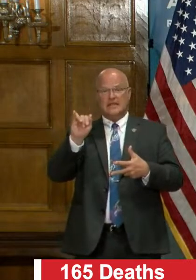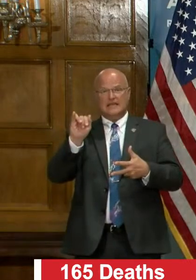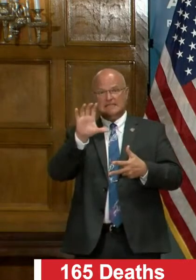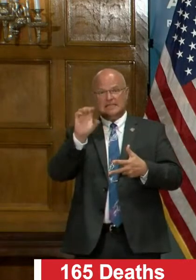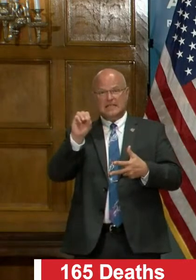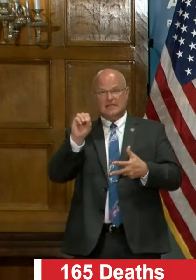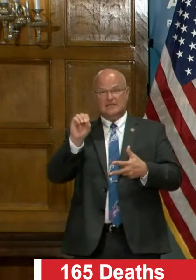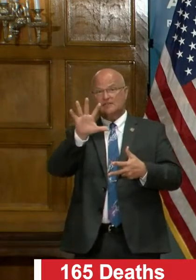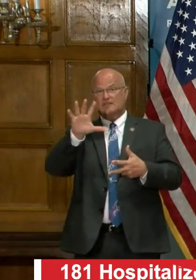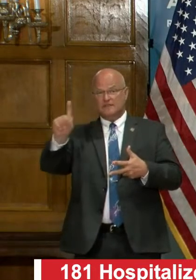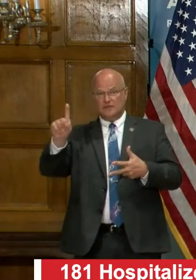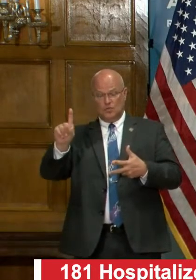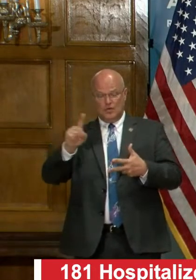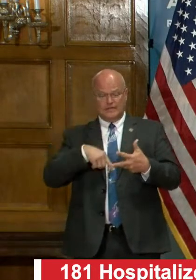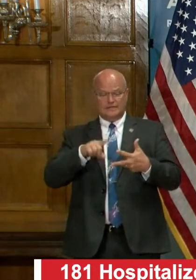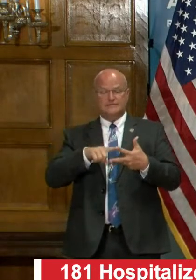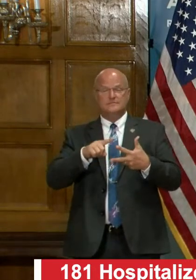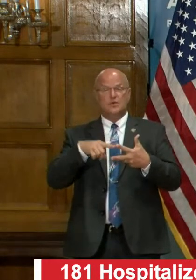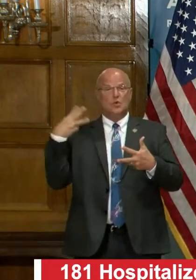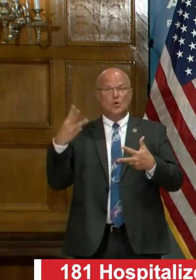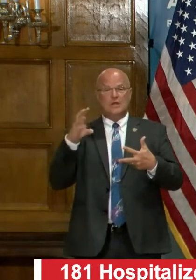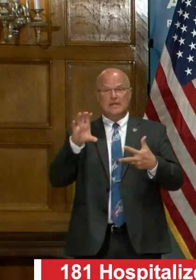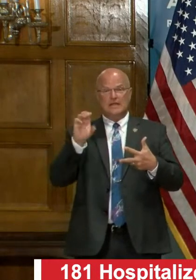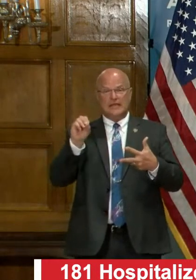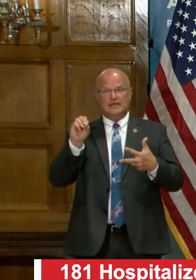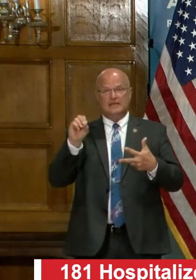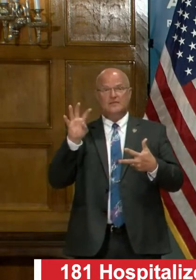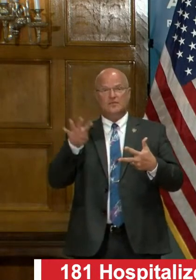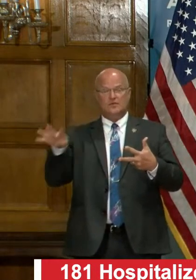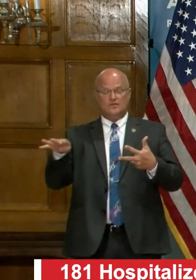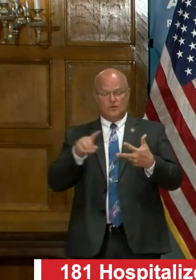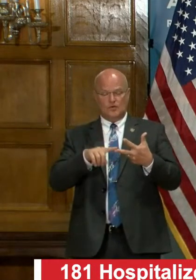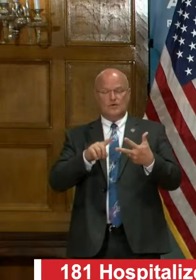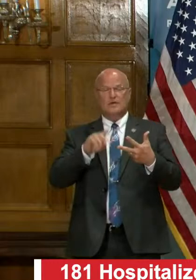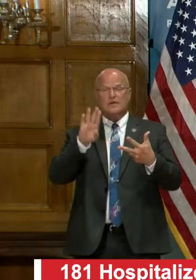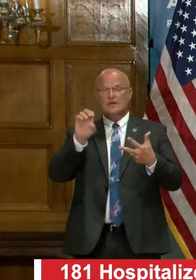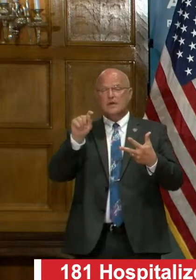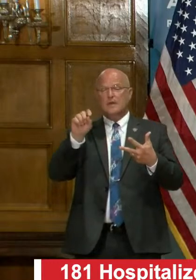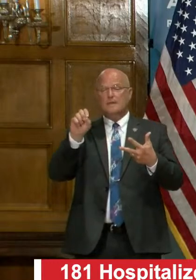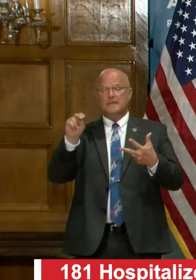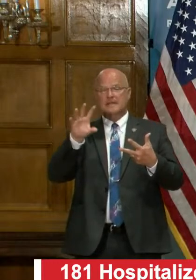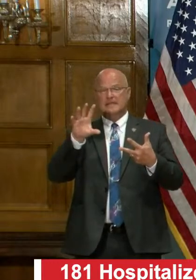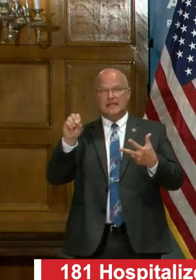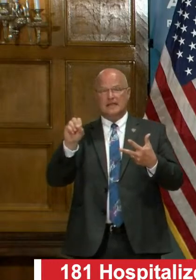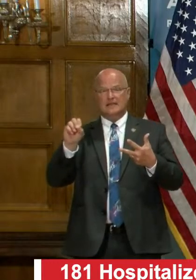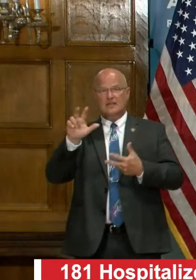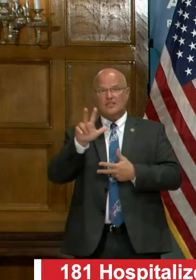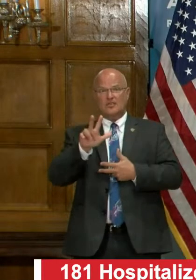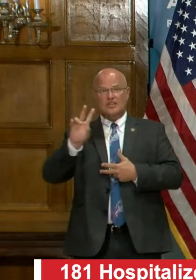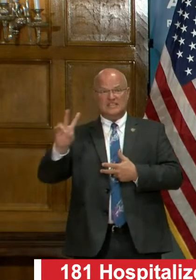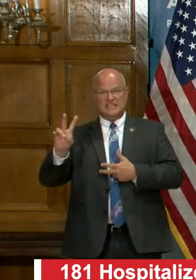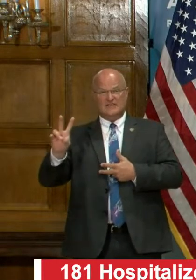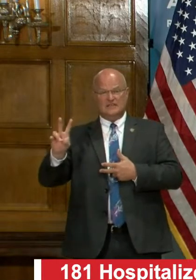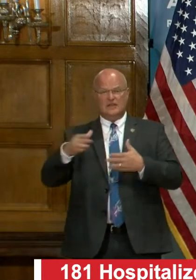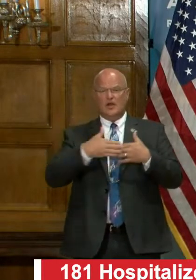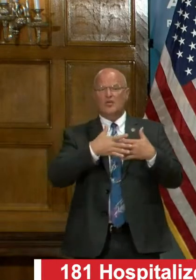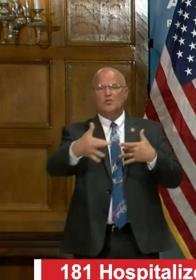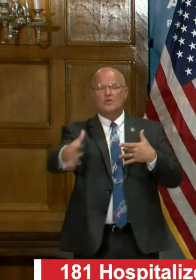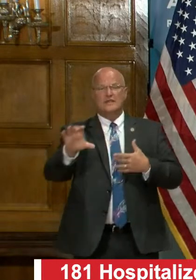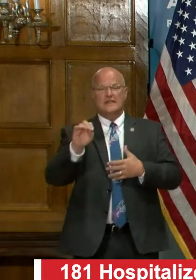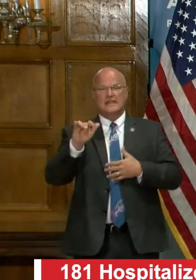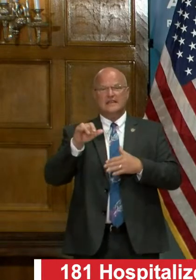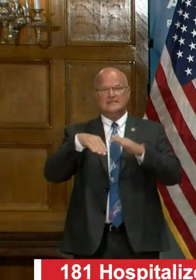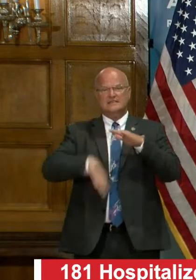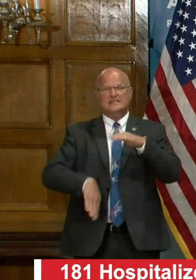new cases, Washington County 44, and Benton County 37, and all the rest of the counties are fewer